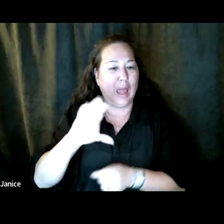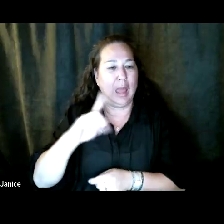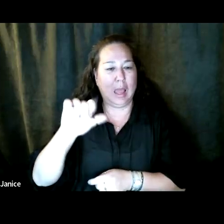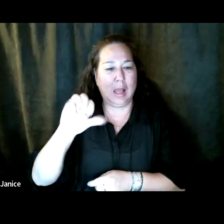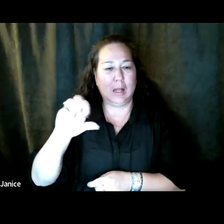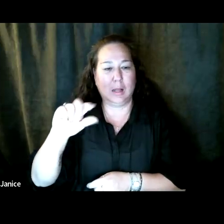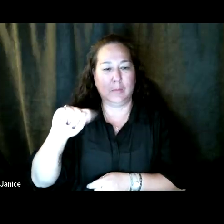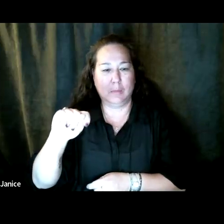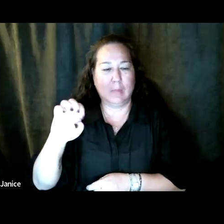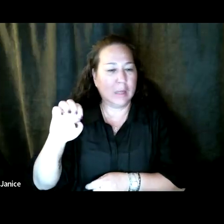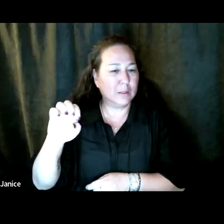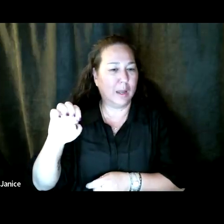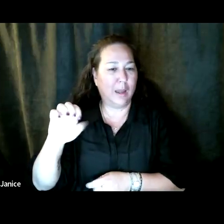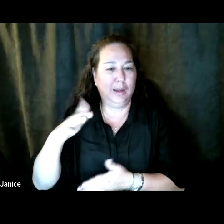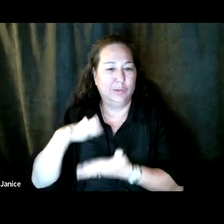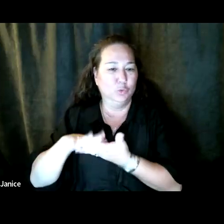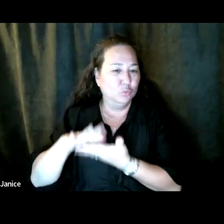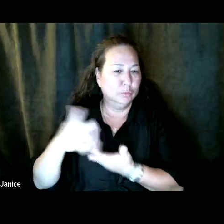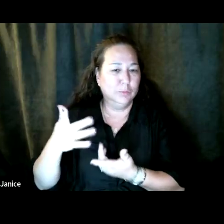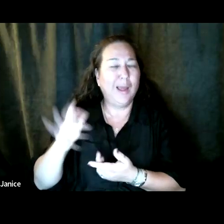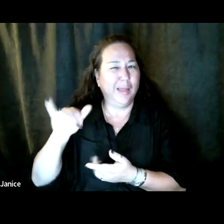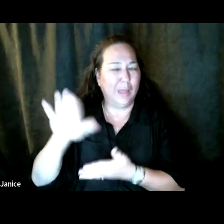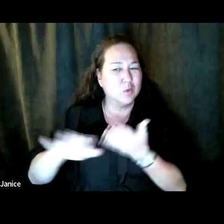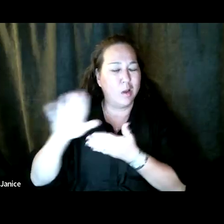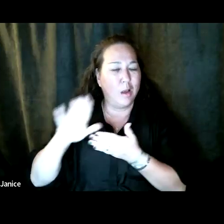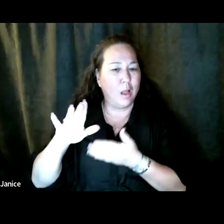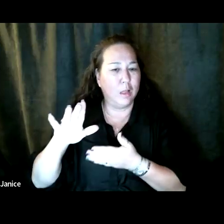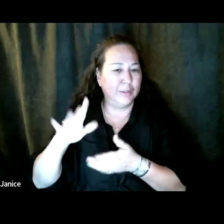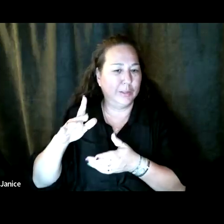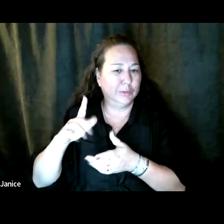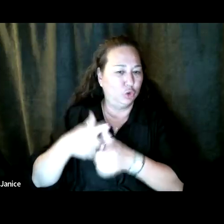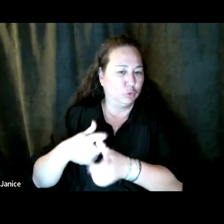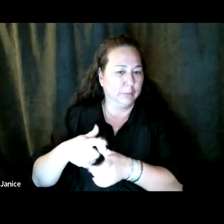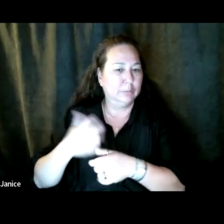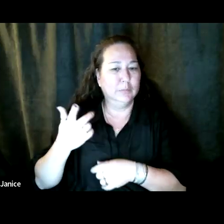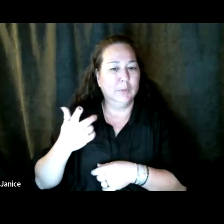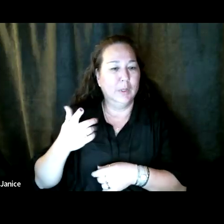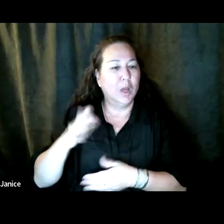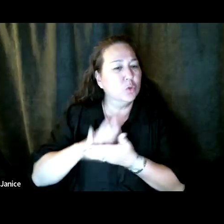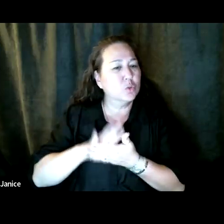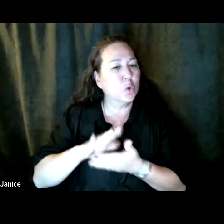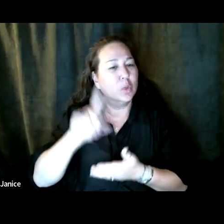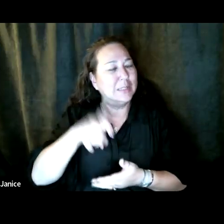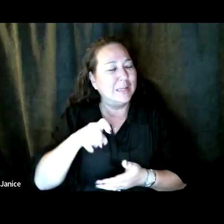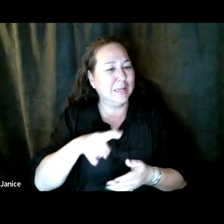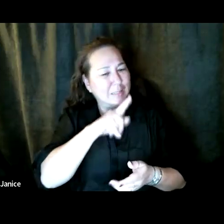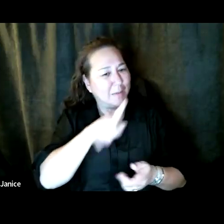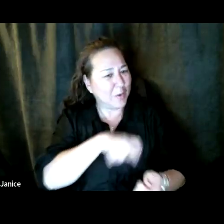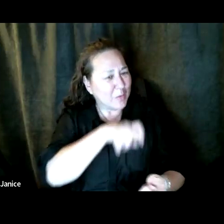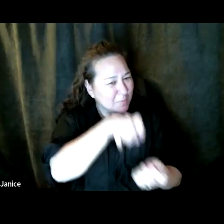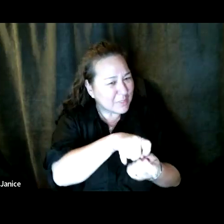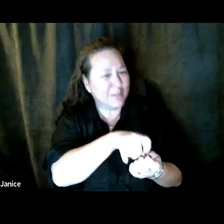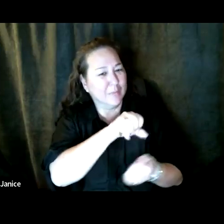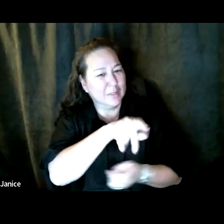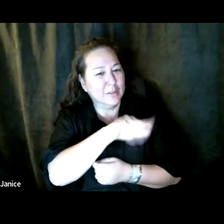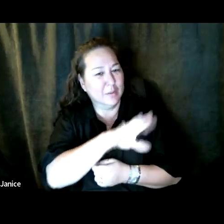The school needs a dedicated space, as all students need, so they can safely practice and compete and enjoy